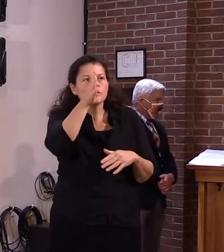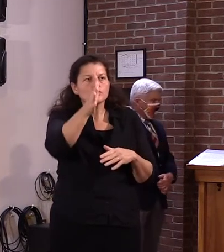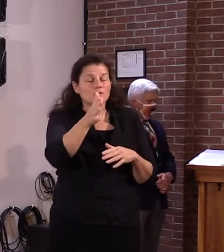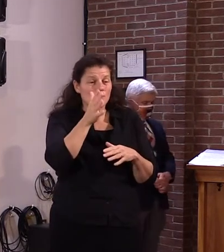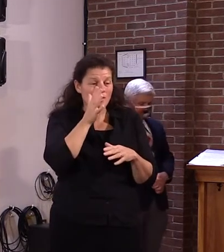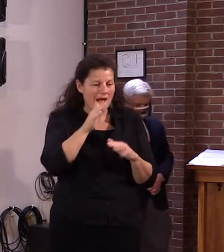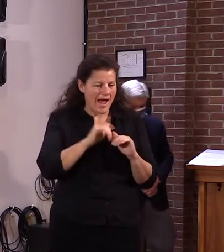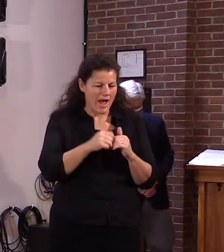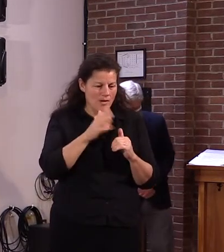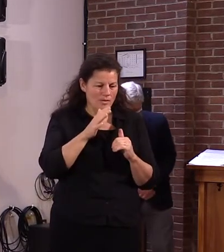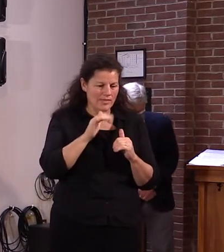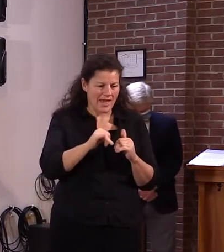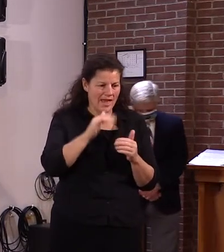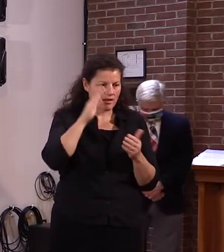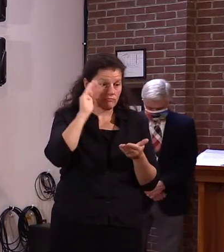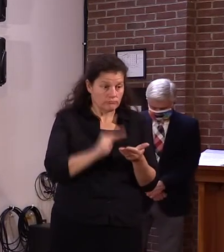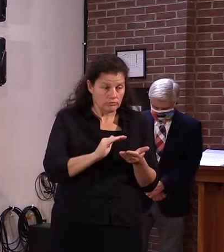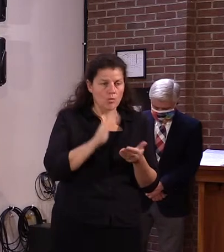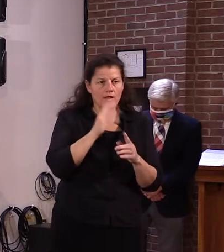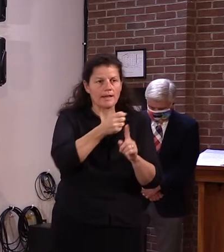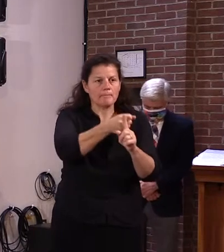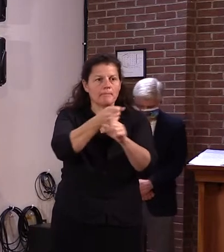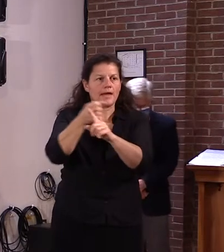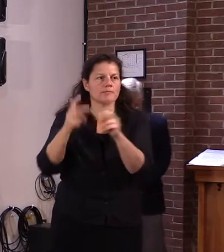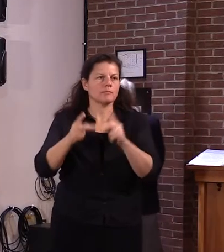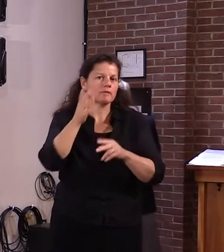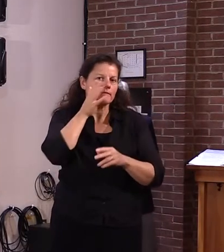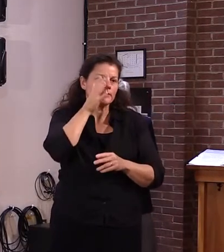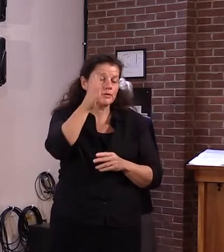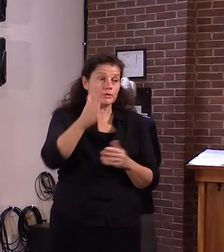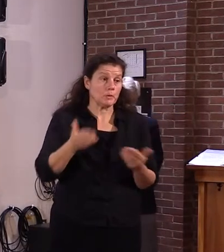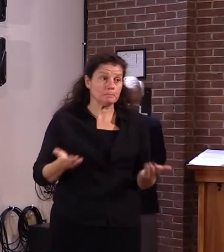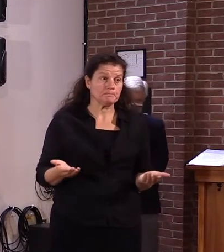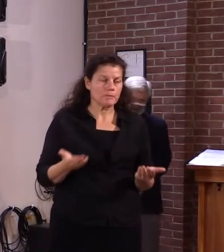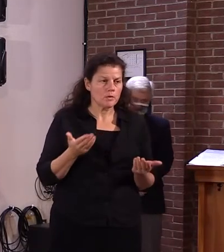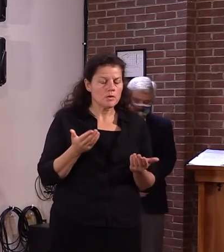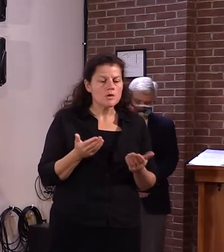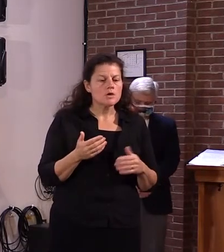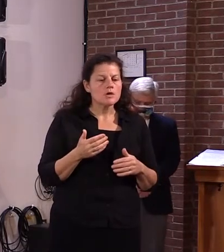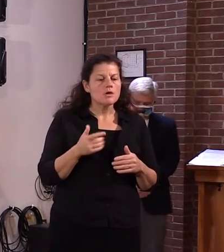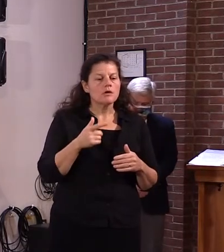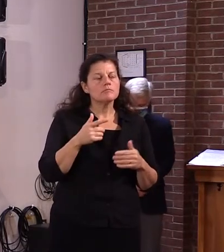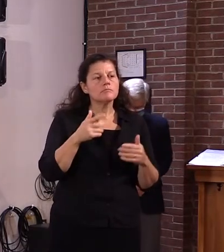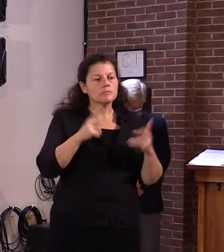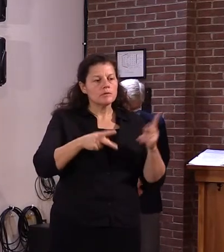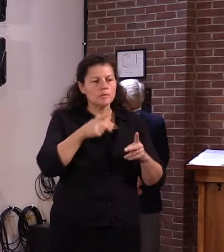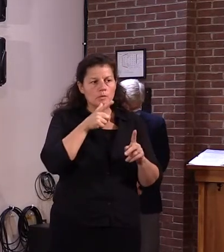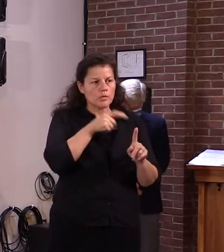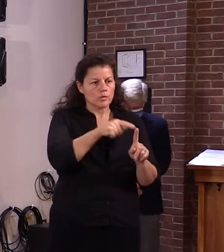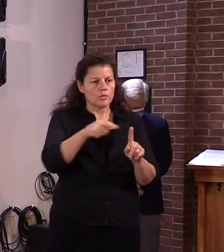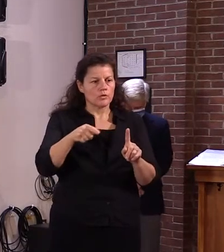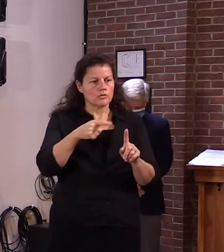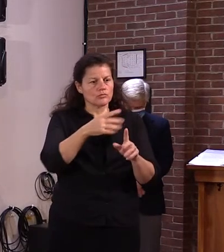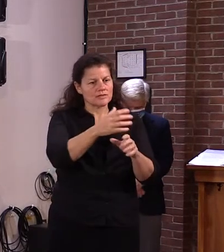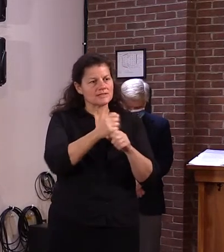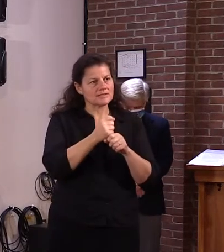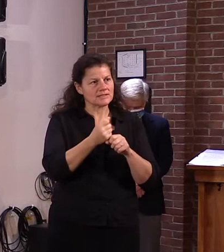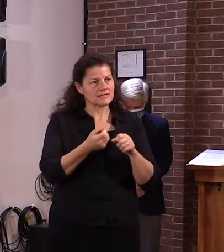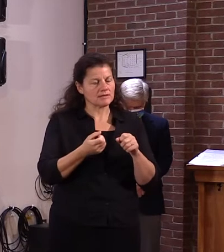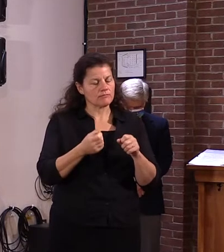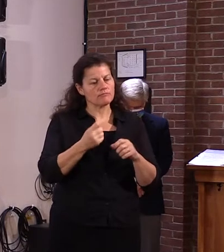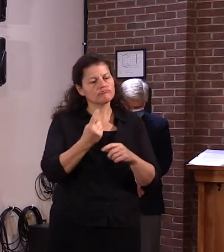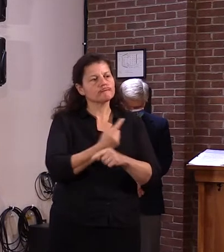be. So this essentially impacts those individuals that are receiving traditional